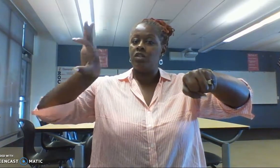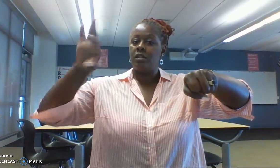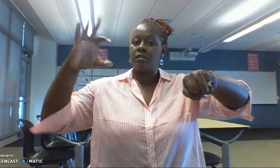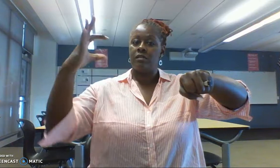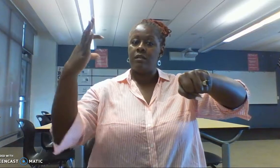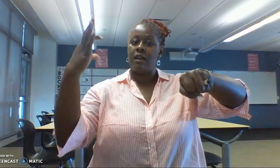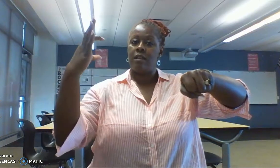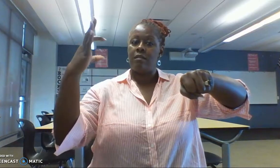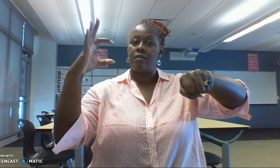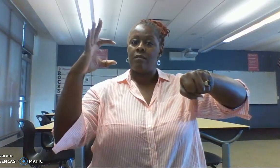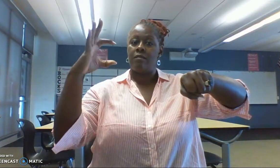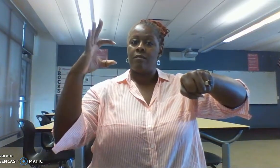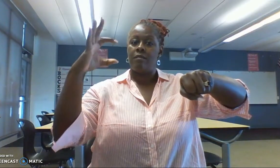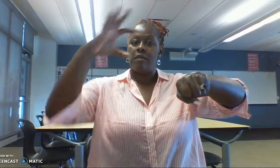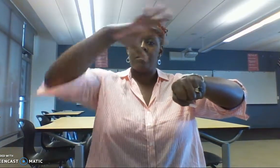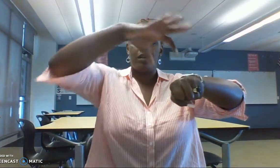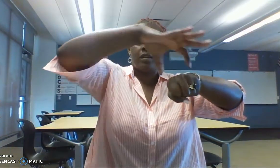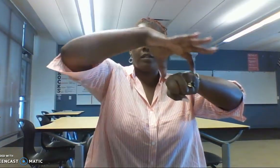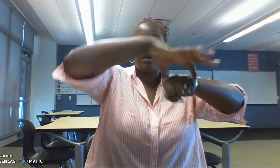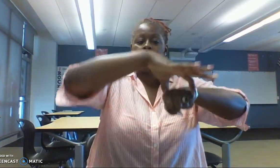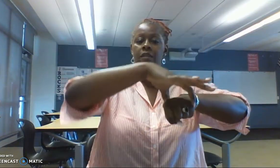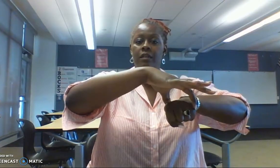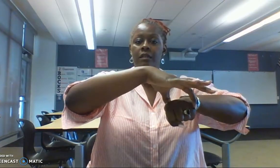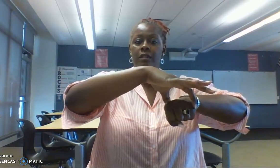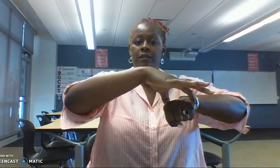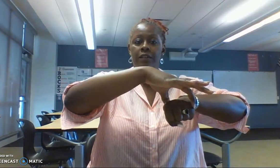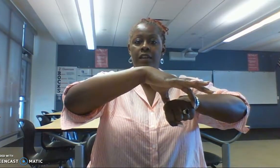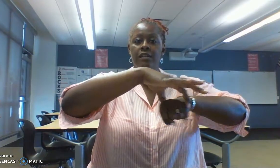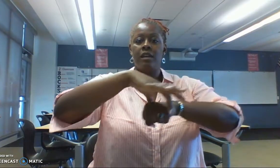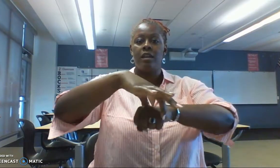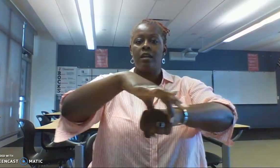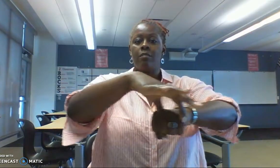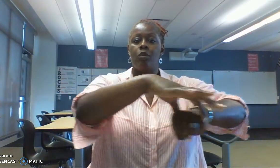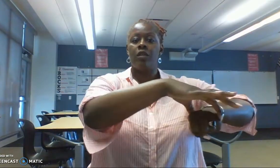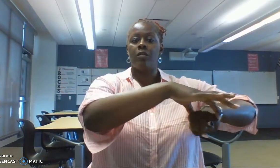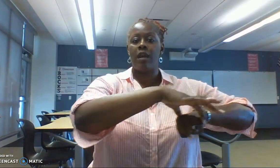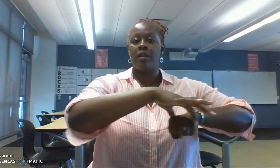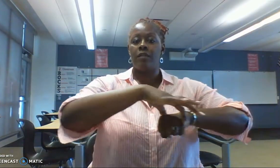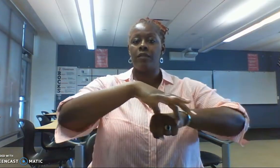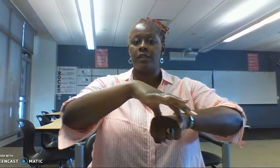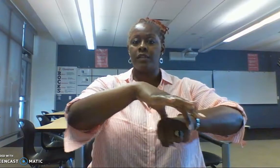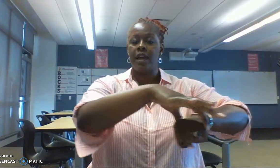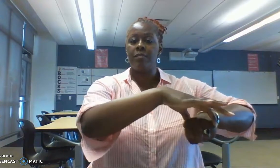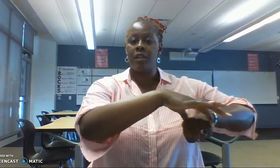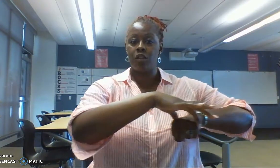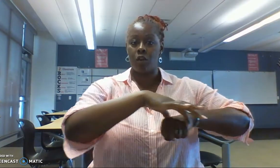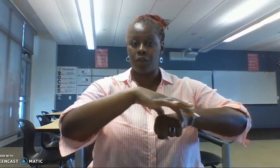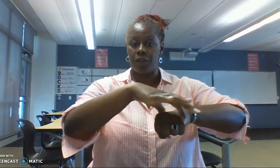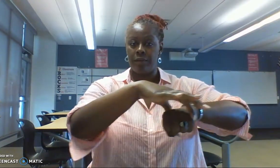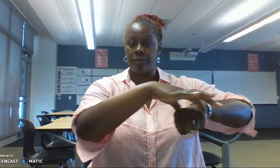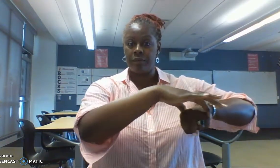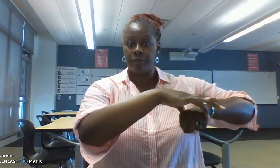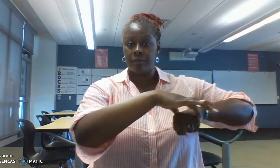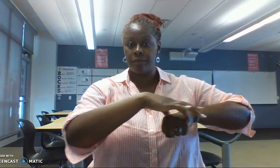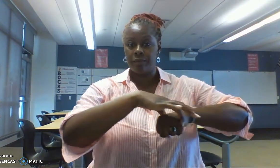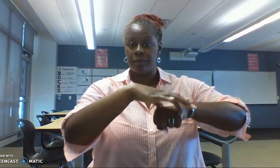position, see that? Put it on top of the fist and move it around. This sign means earth.